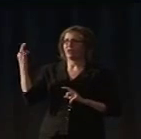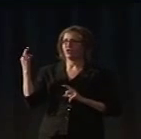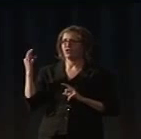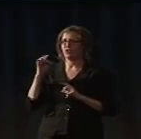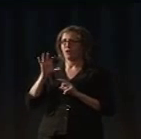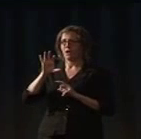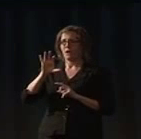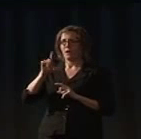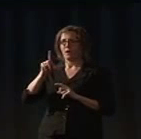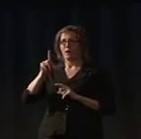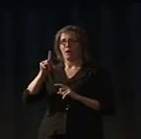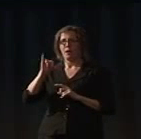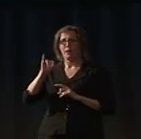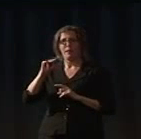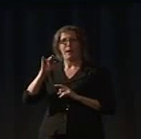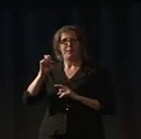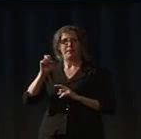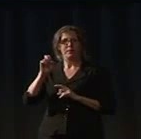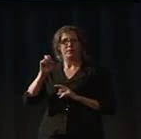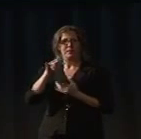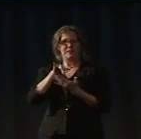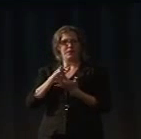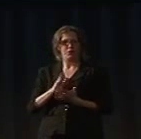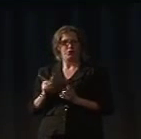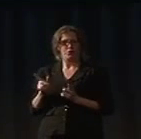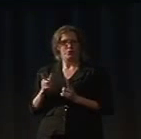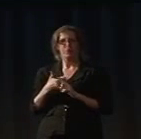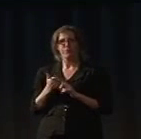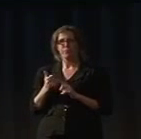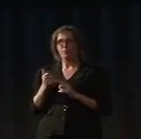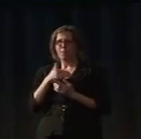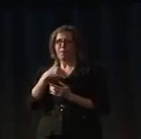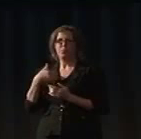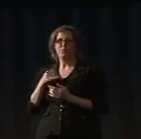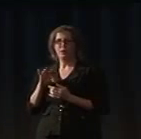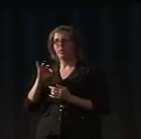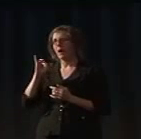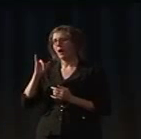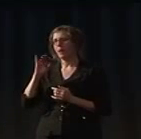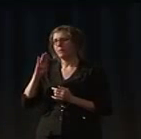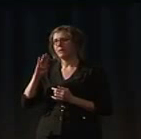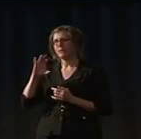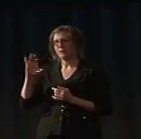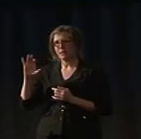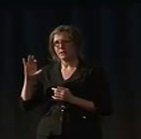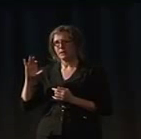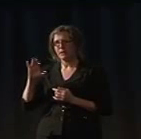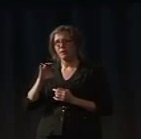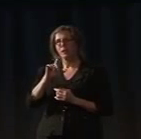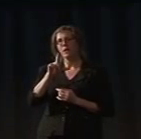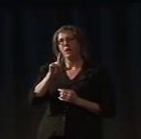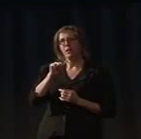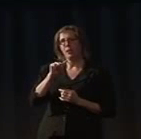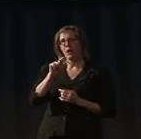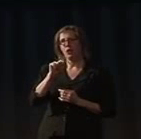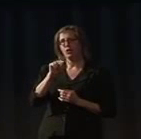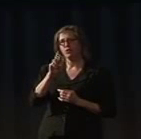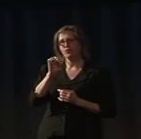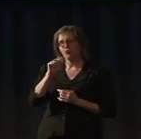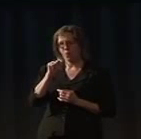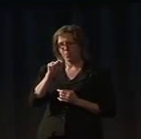who are members of the IPCC, the French IPCC, which are Le Trot and Jouvzel, who are very